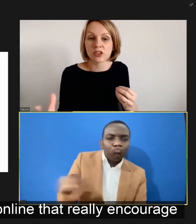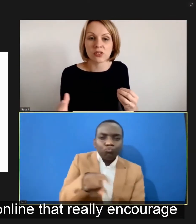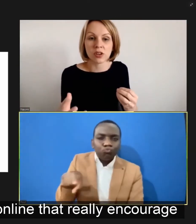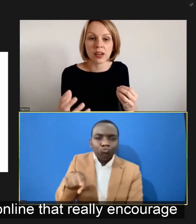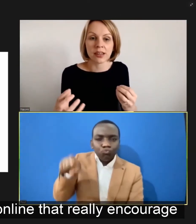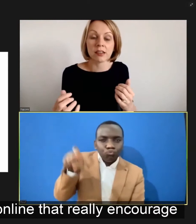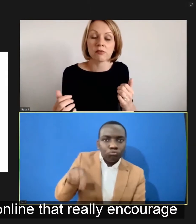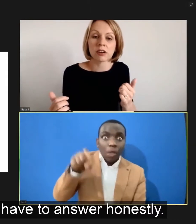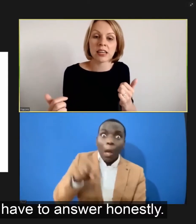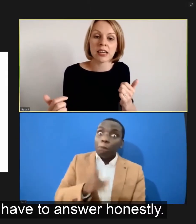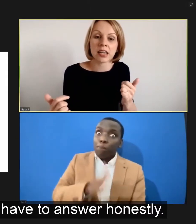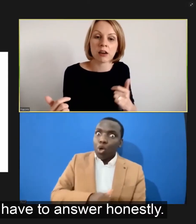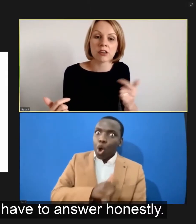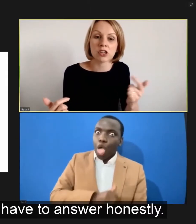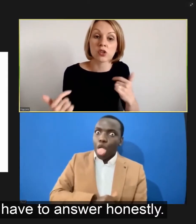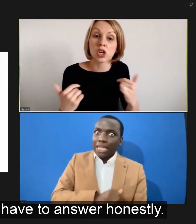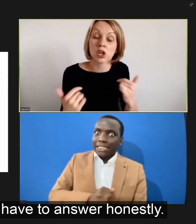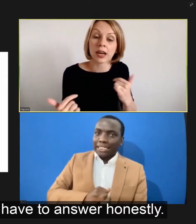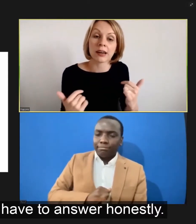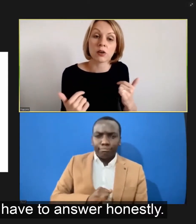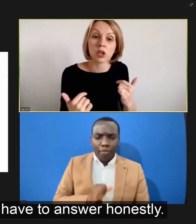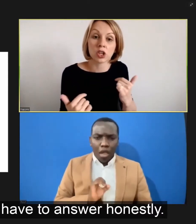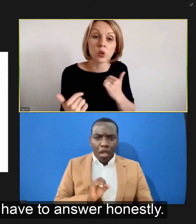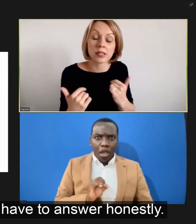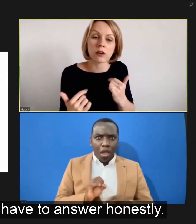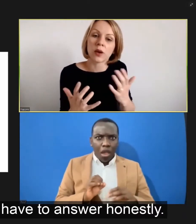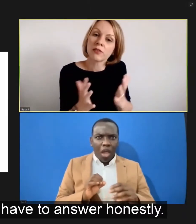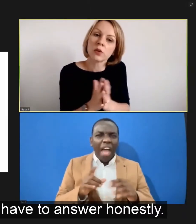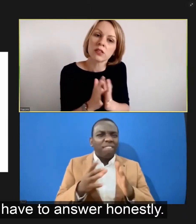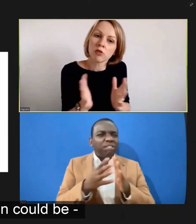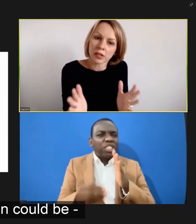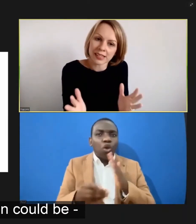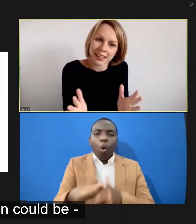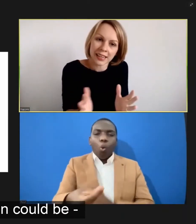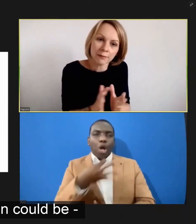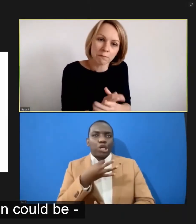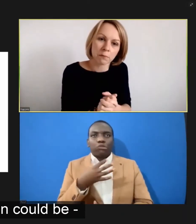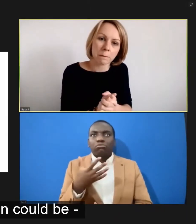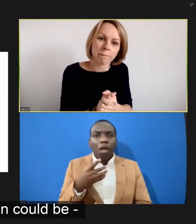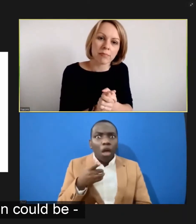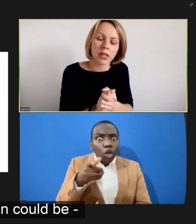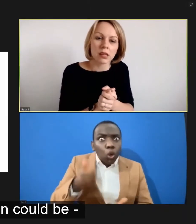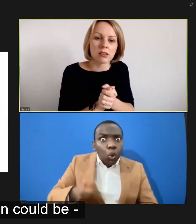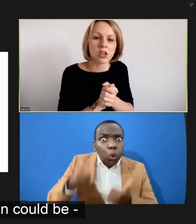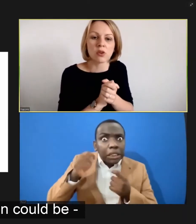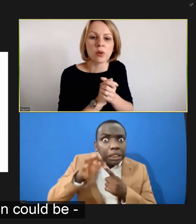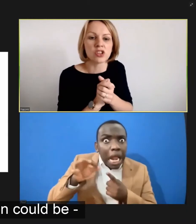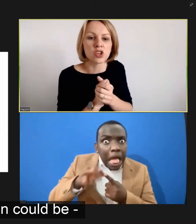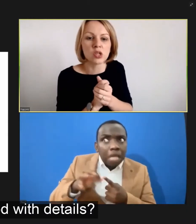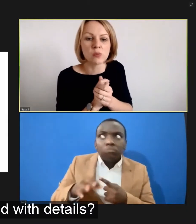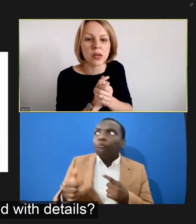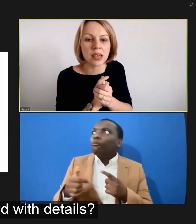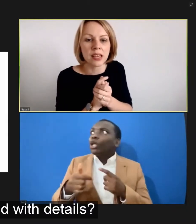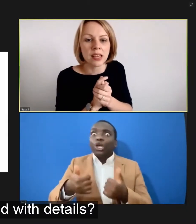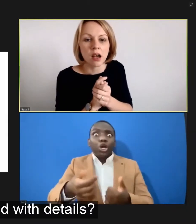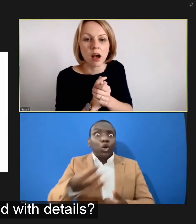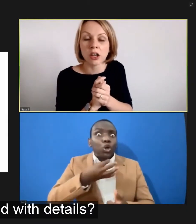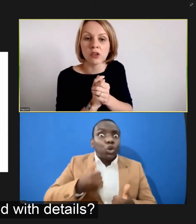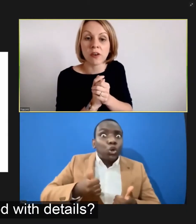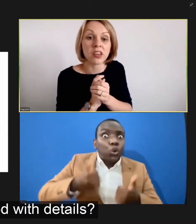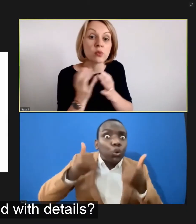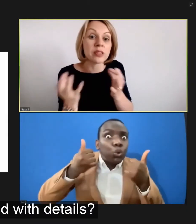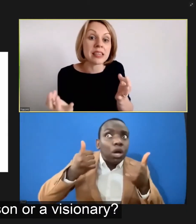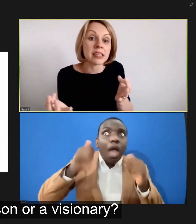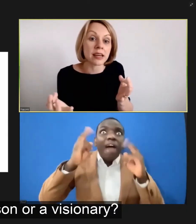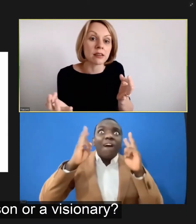questions online that really encourage you to look at yourself. You have to answer honestly. So the question could be, are you very